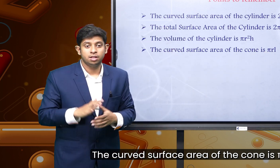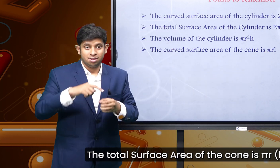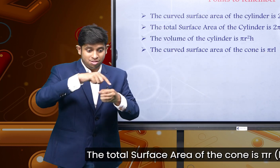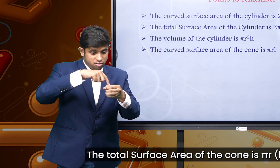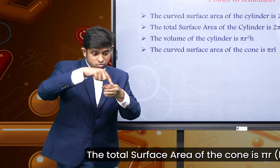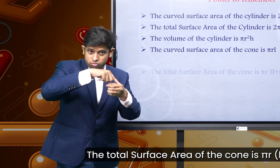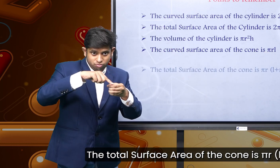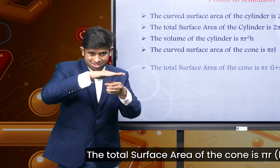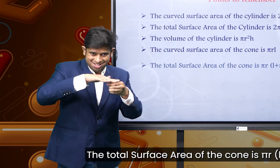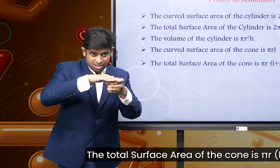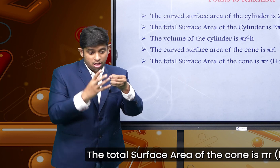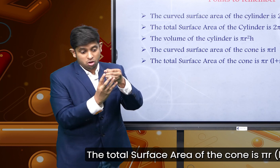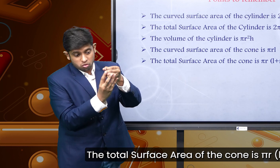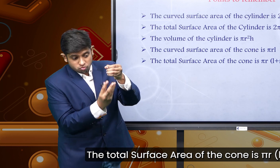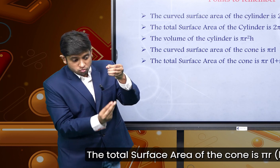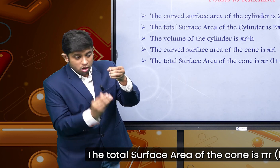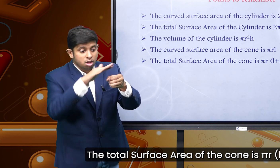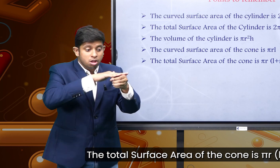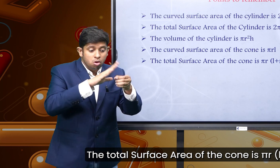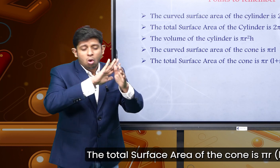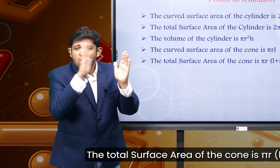The total surface area of the cone is pi r into L